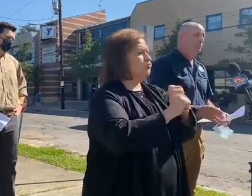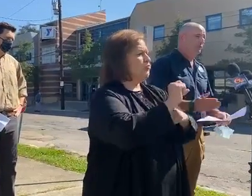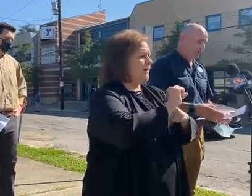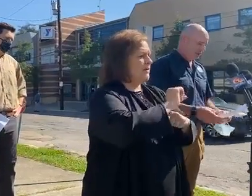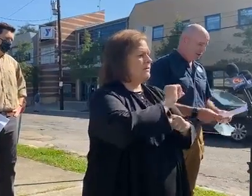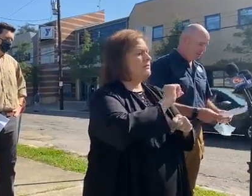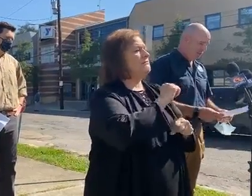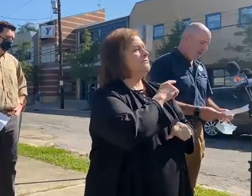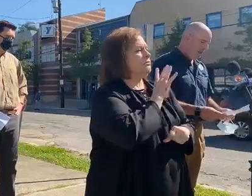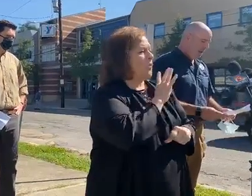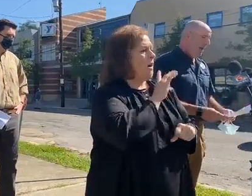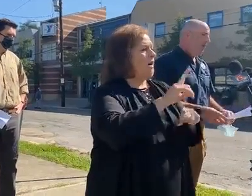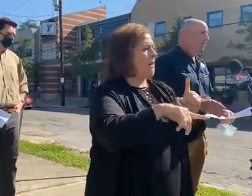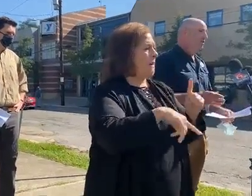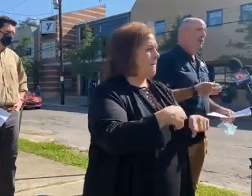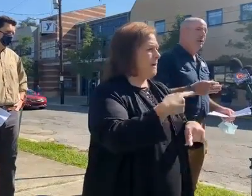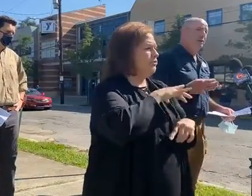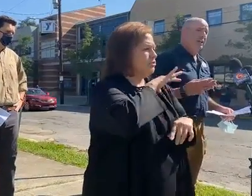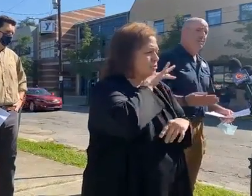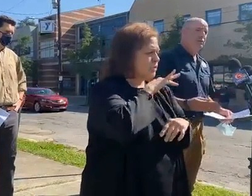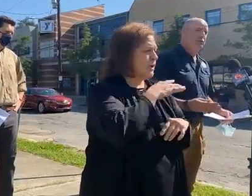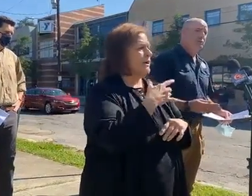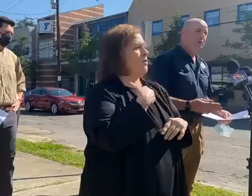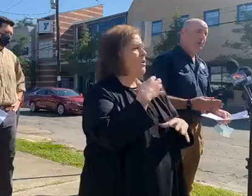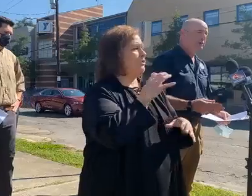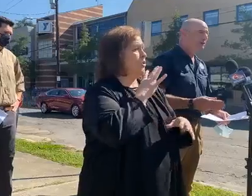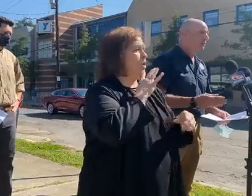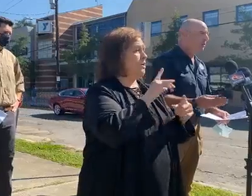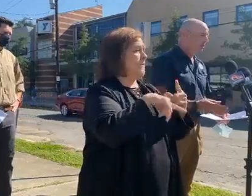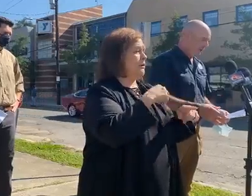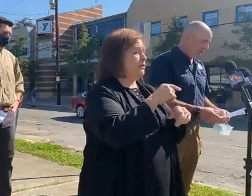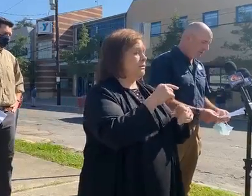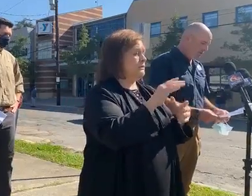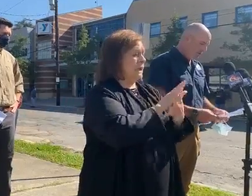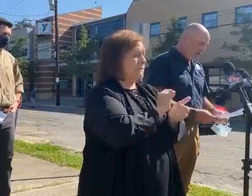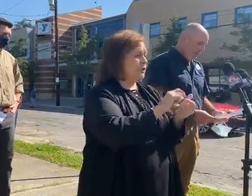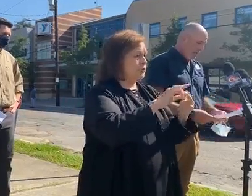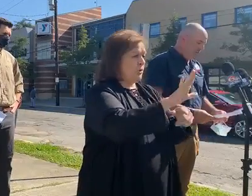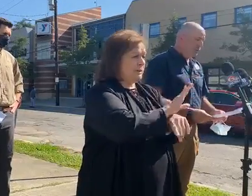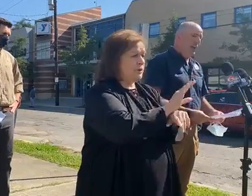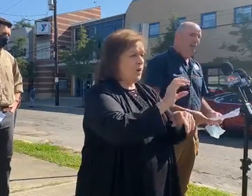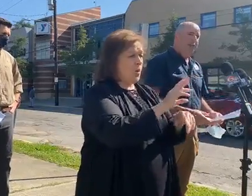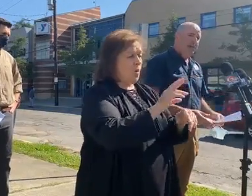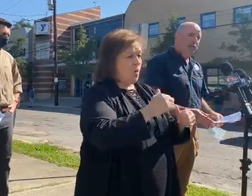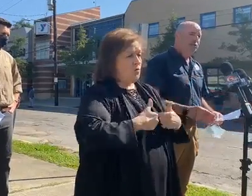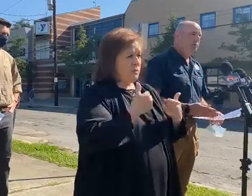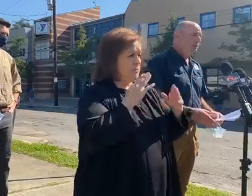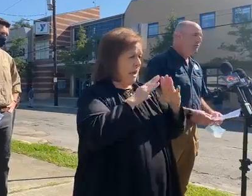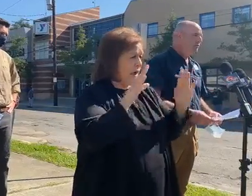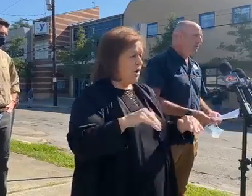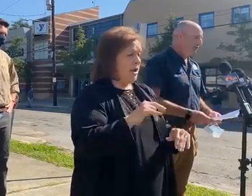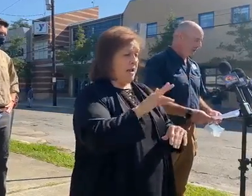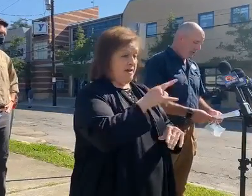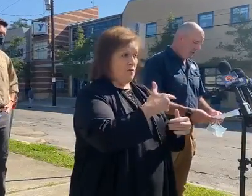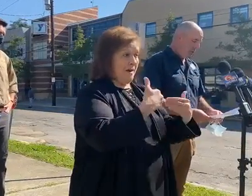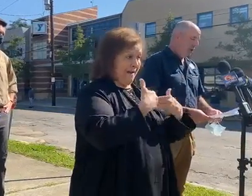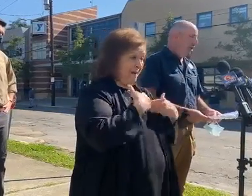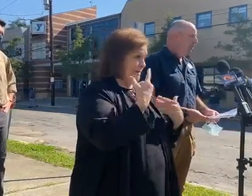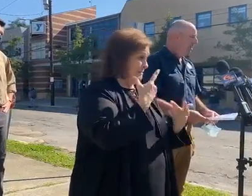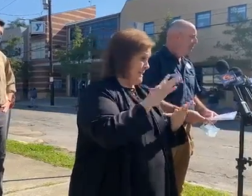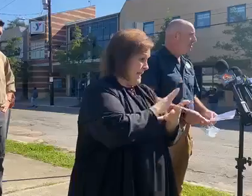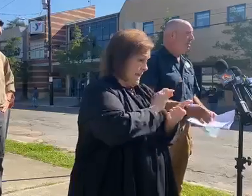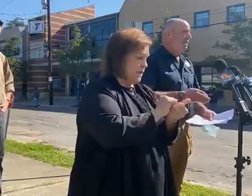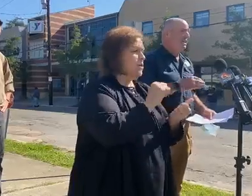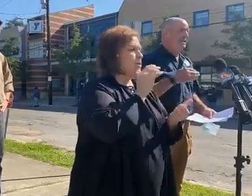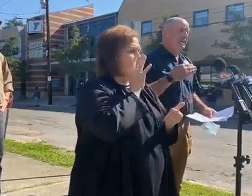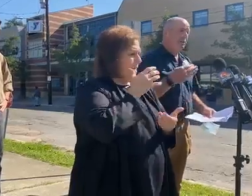talk specifically about debris. I want to talk about damage to your business or your residence. If you have damage to your business or residence, it will